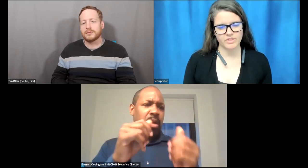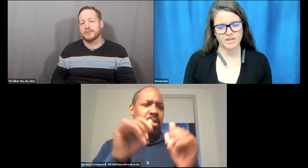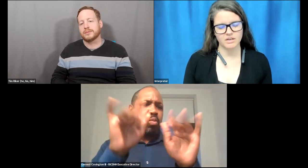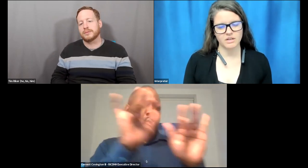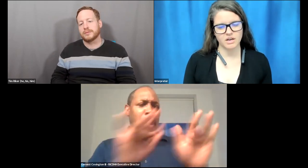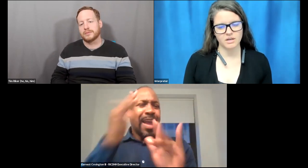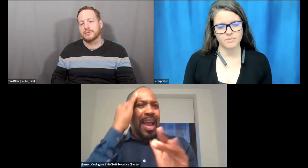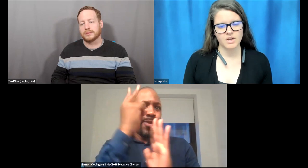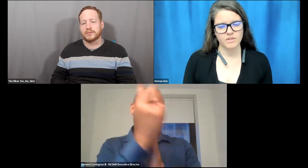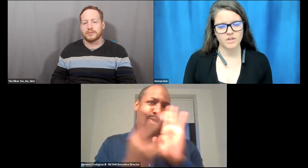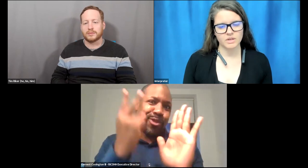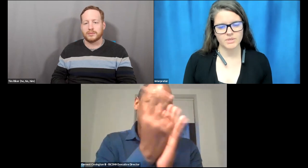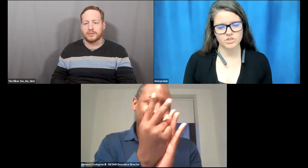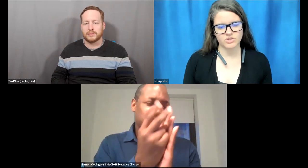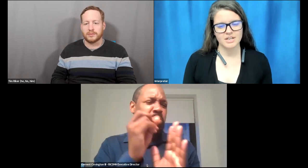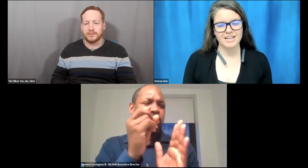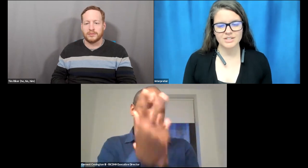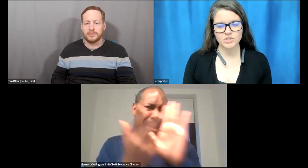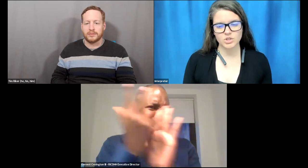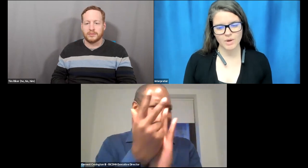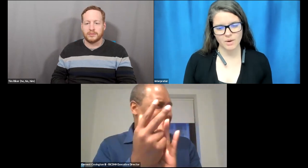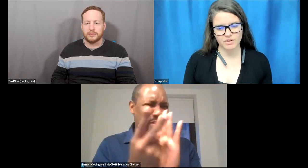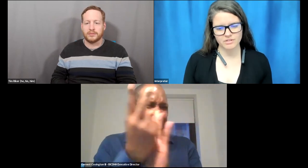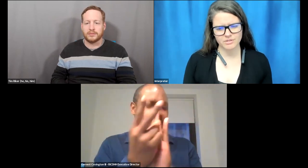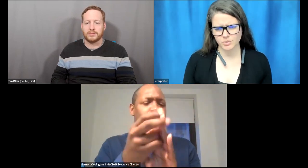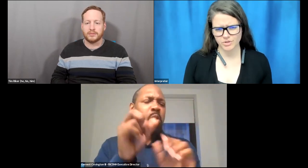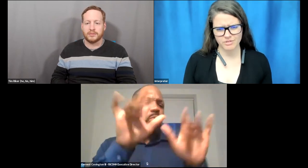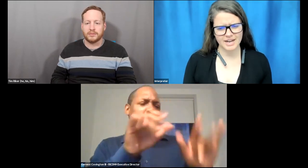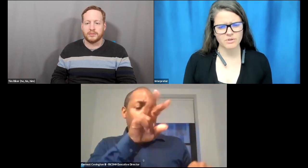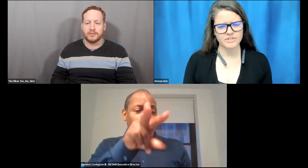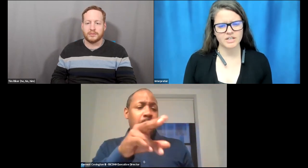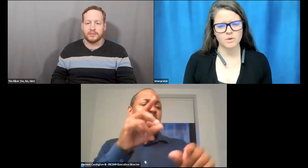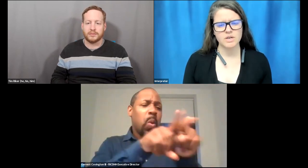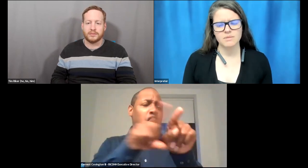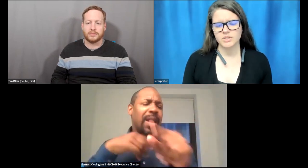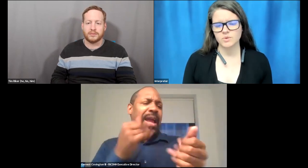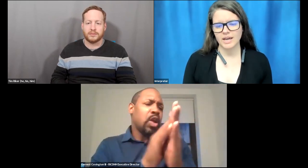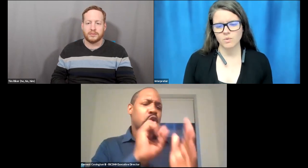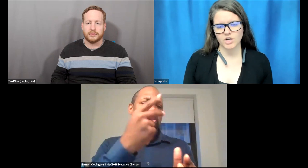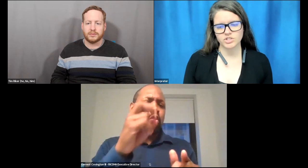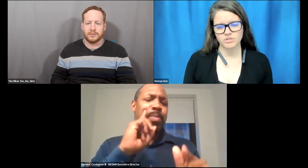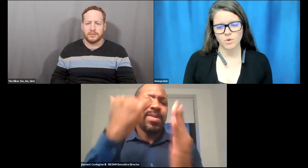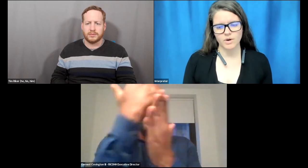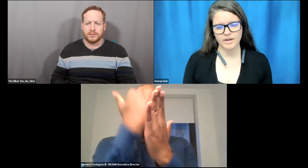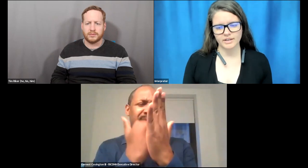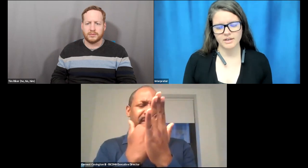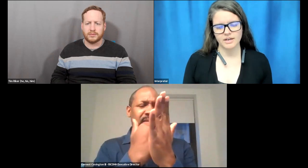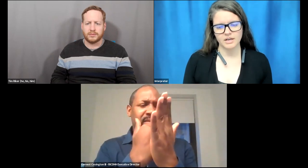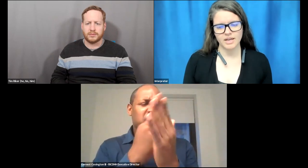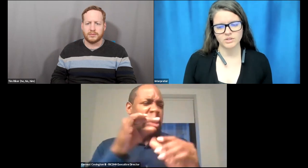within the commissioners. It is a two or three hour video, but you can watch the recording and look